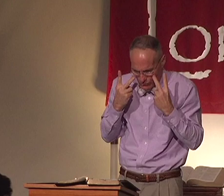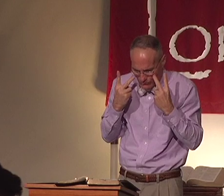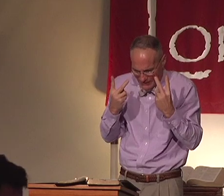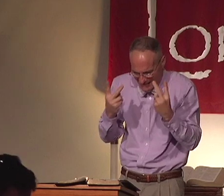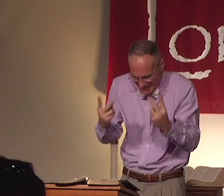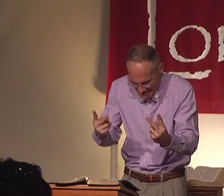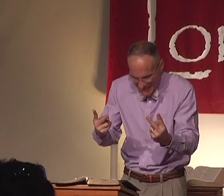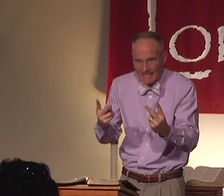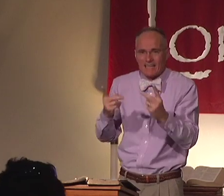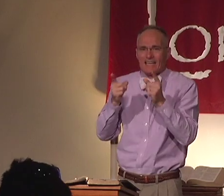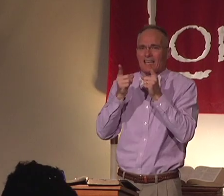disciples around